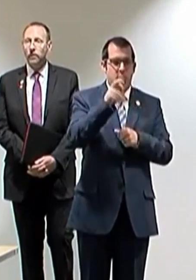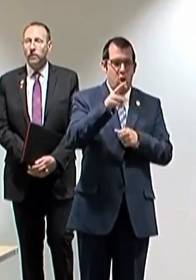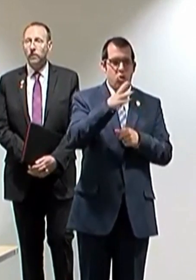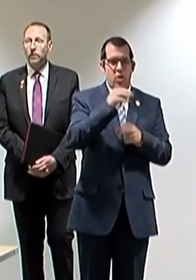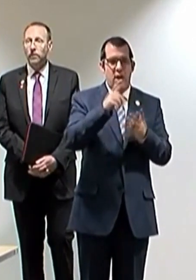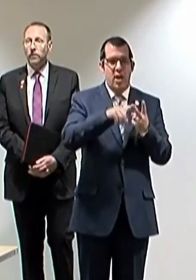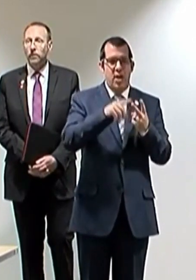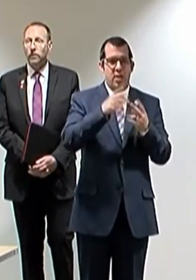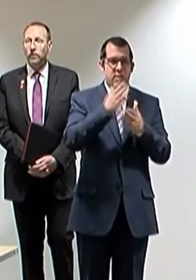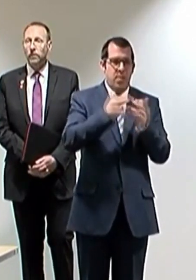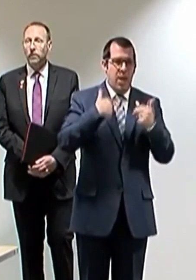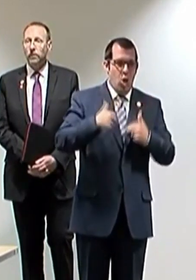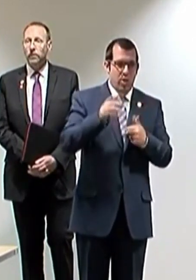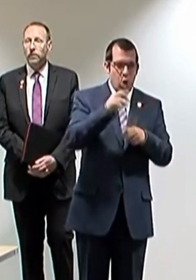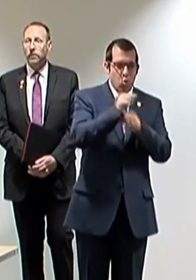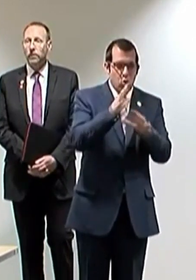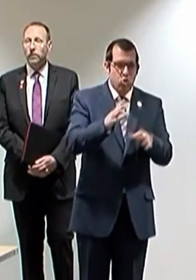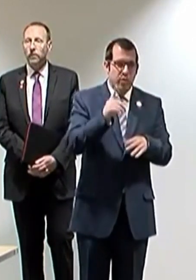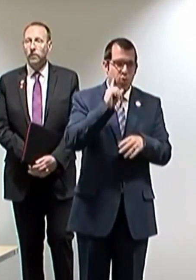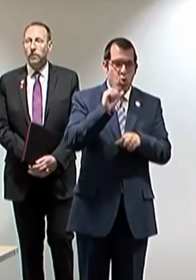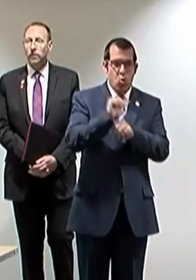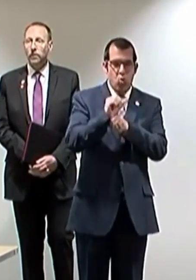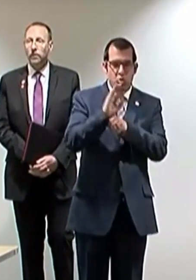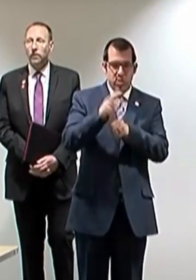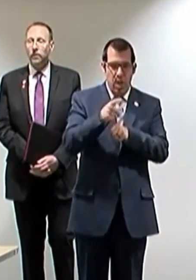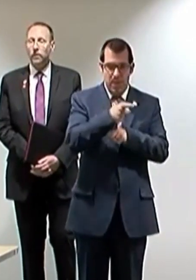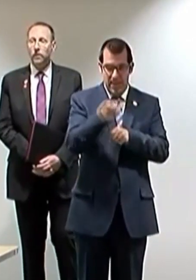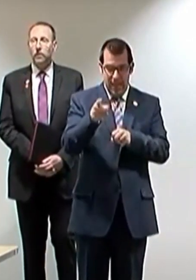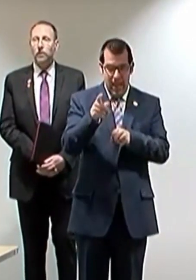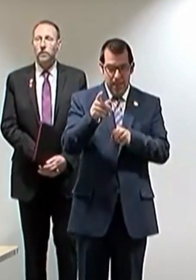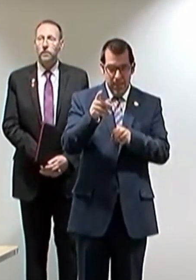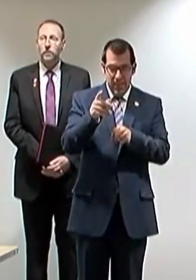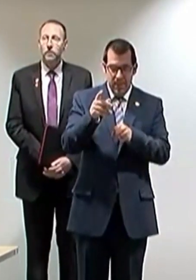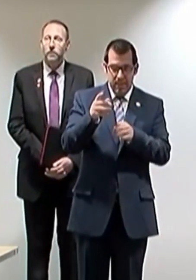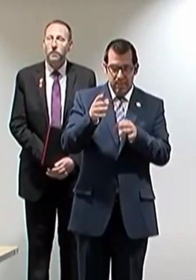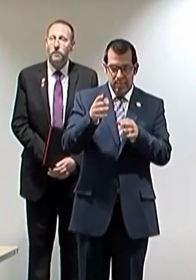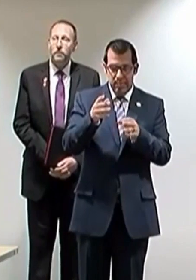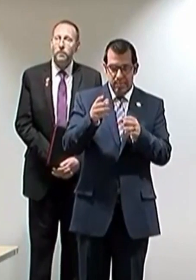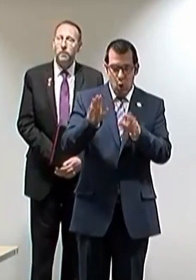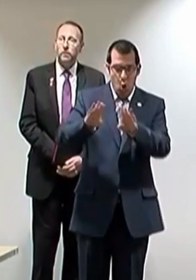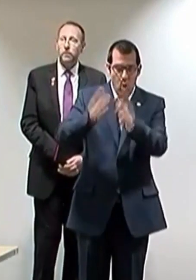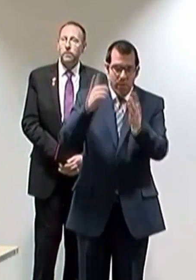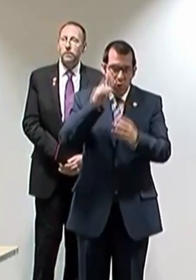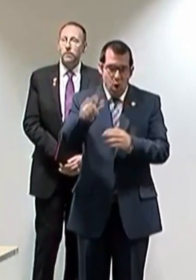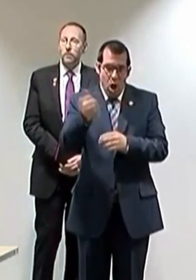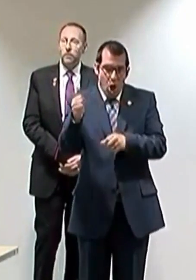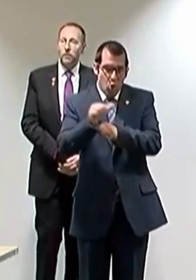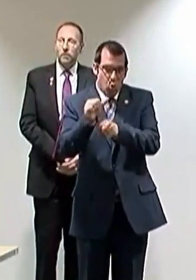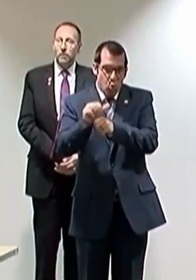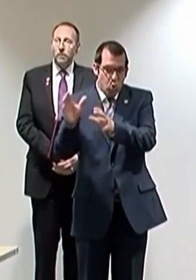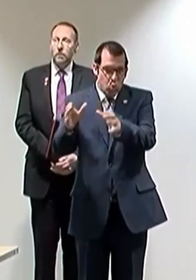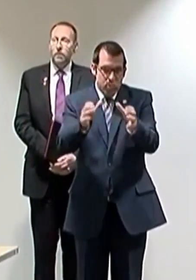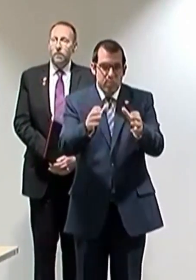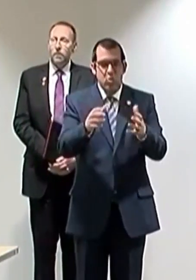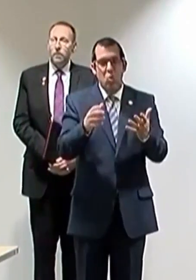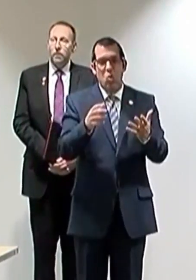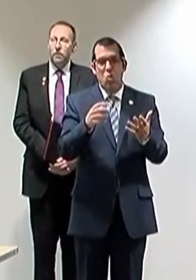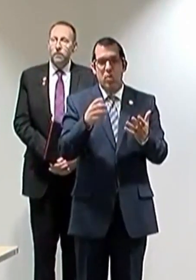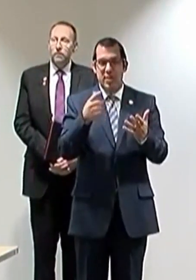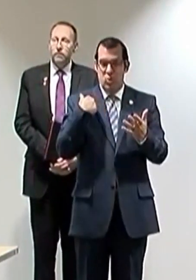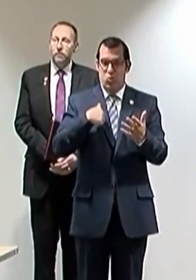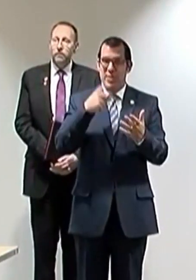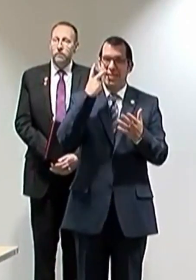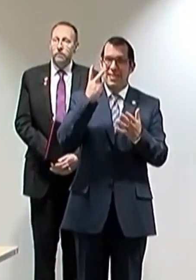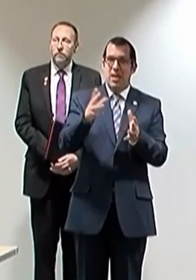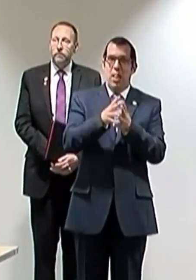comp. Has that been extended to any other workforces? And if not, given that we're seeing a large number of cases